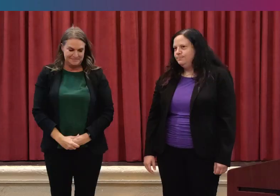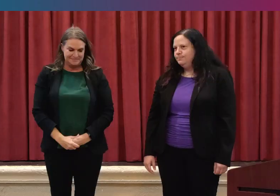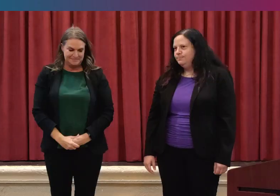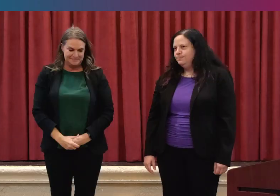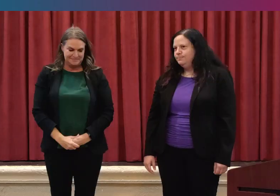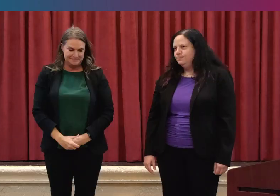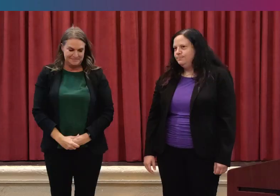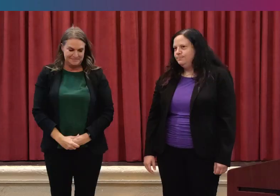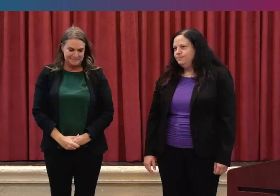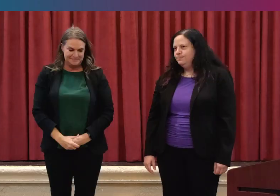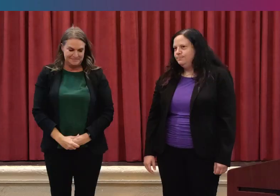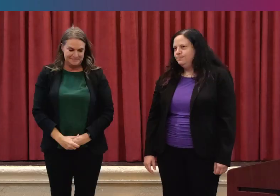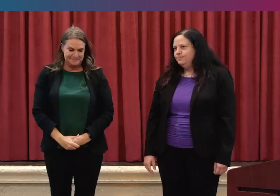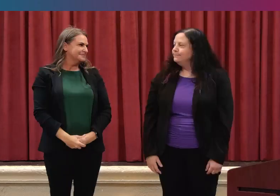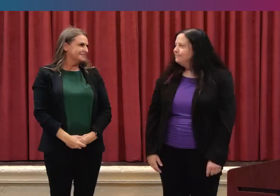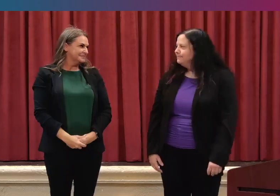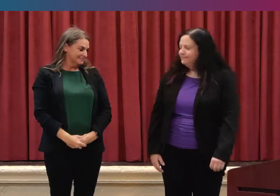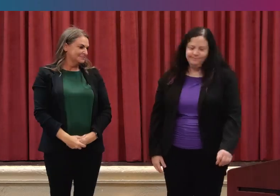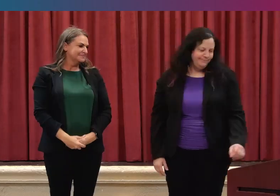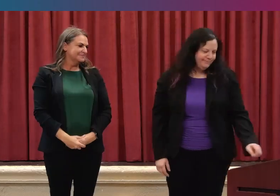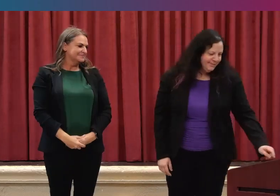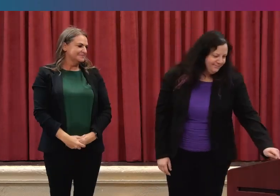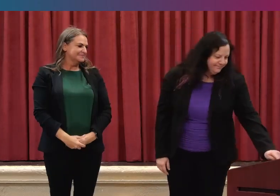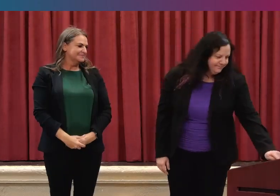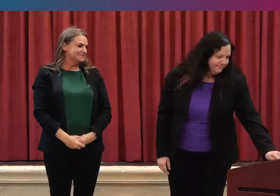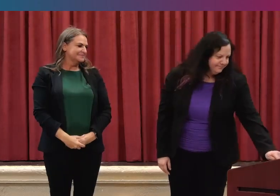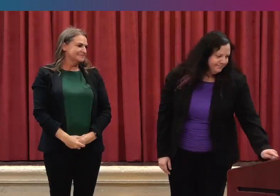deaf individuals. Correct.